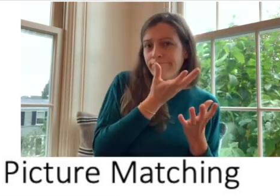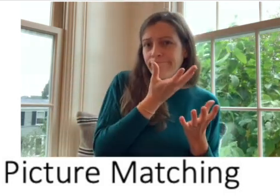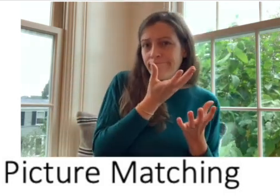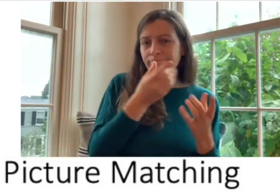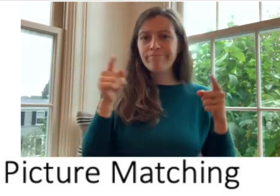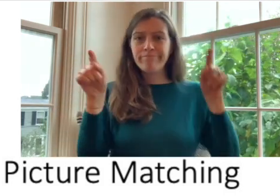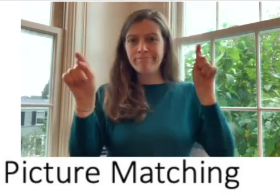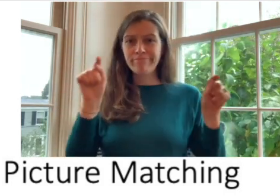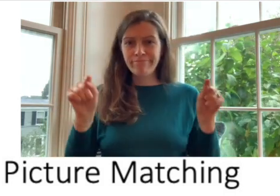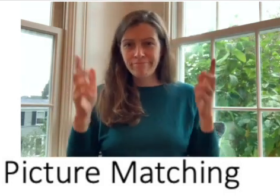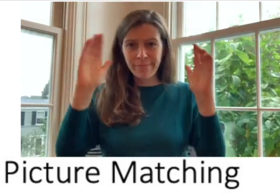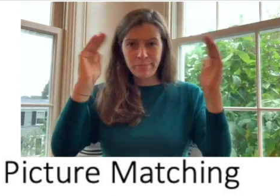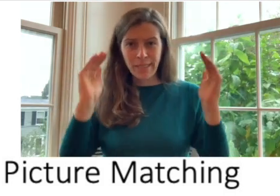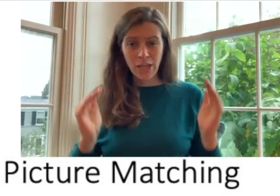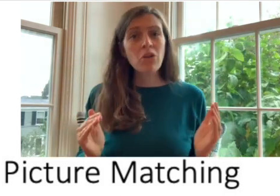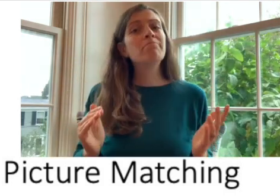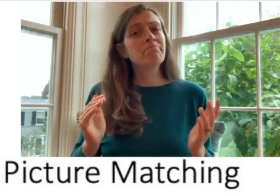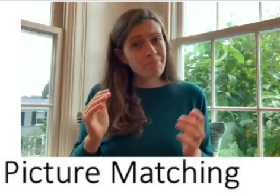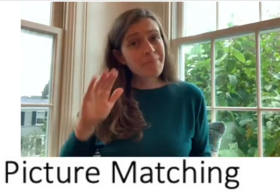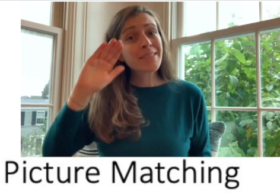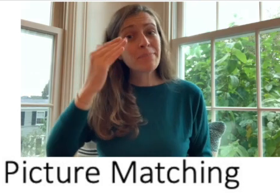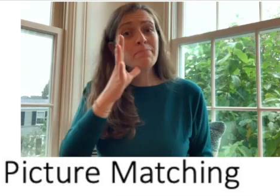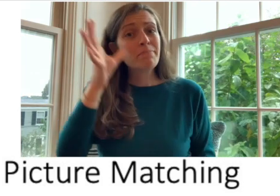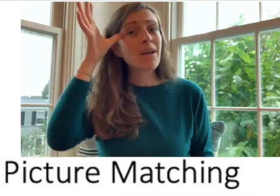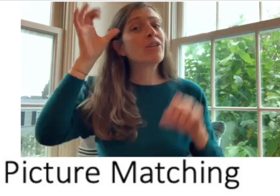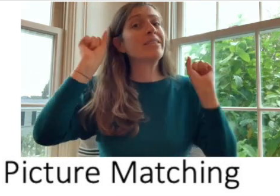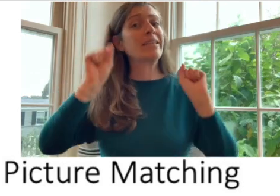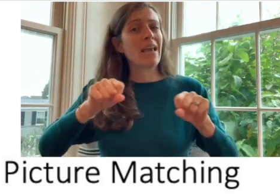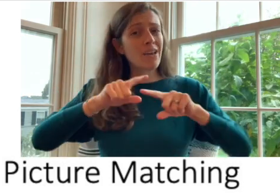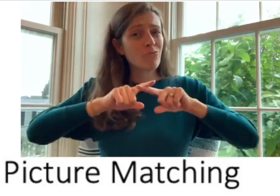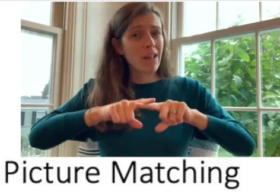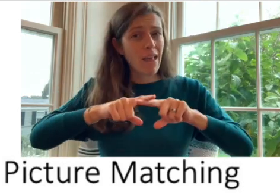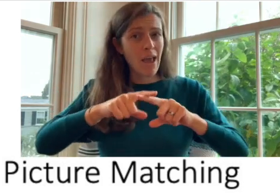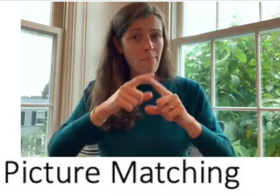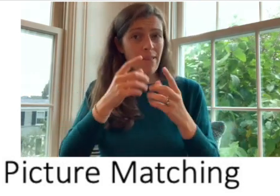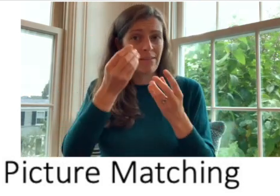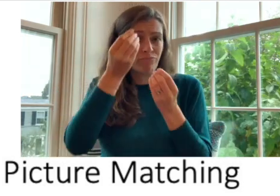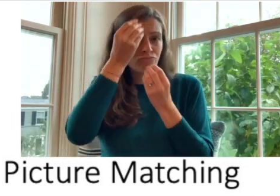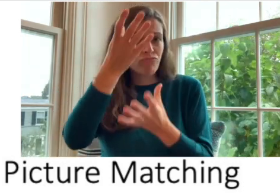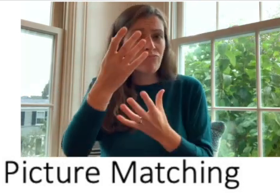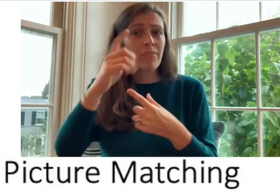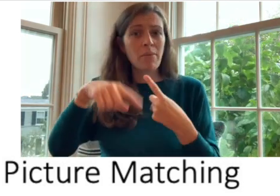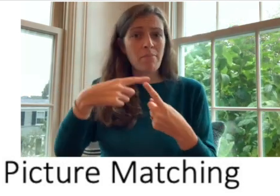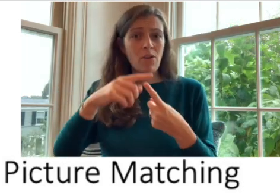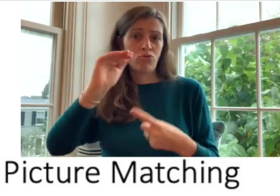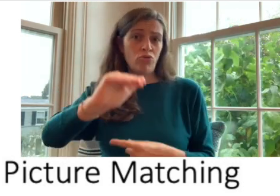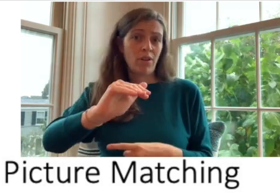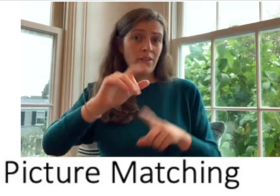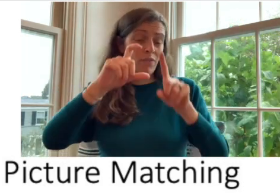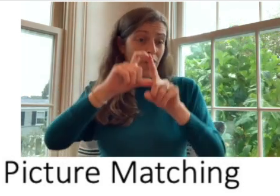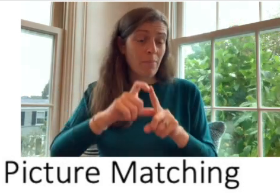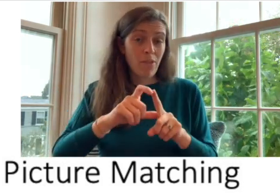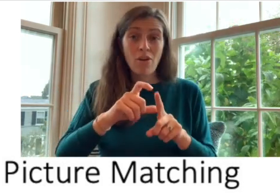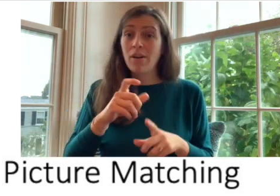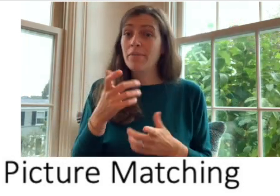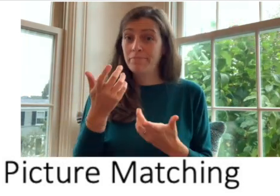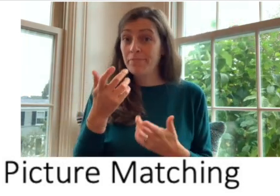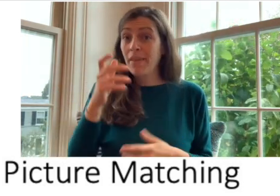CDI as well, and we compared what children did in the lab to what we saw in the parent ASL CDI, and we